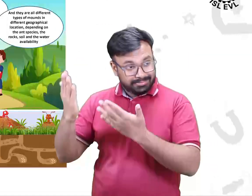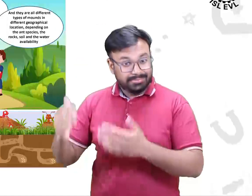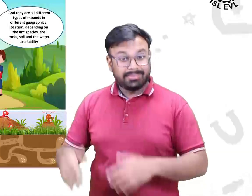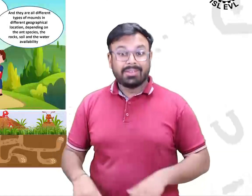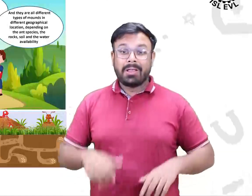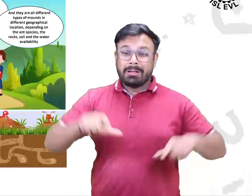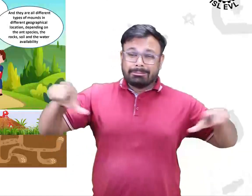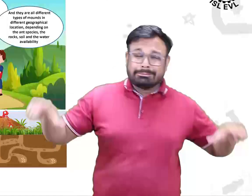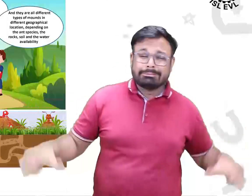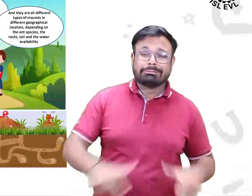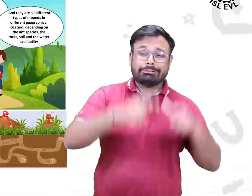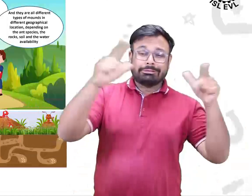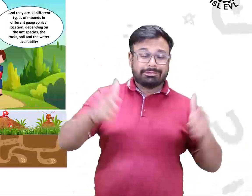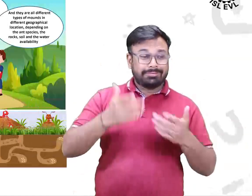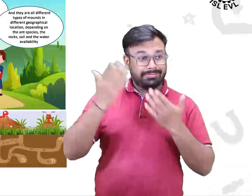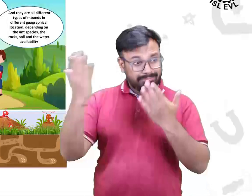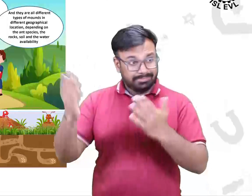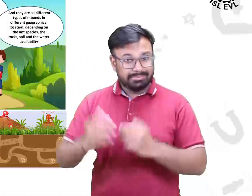rainforest,